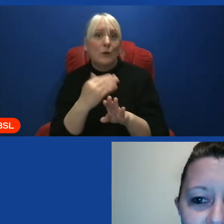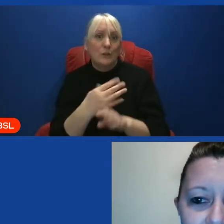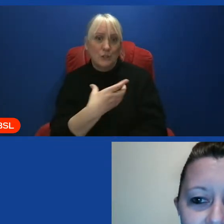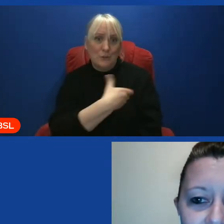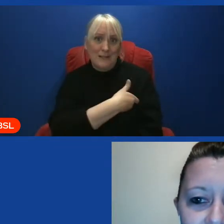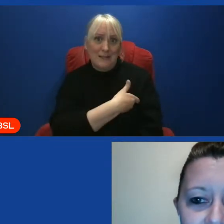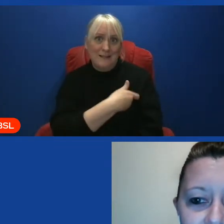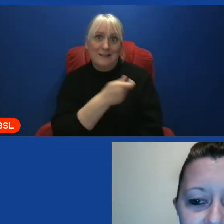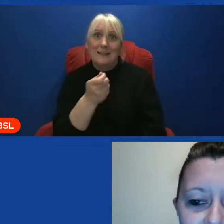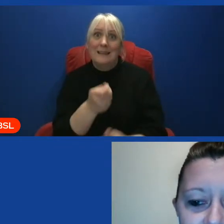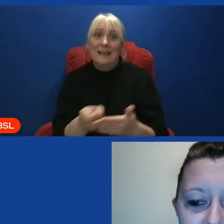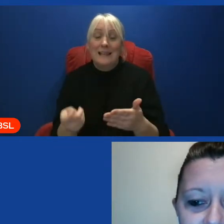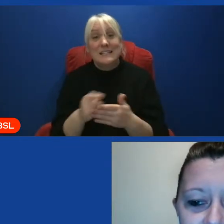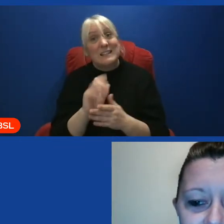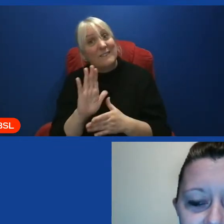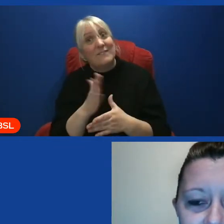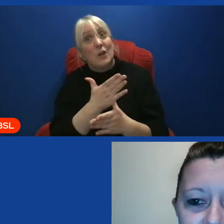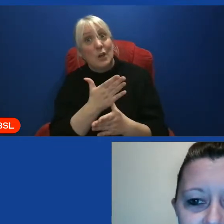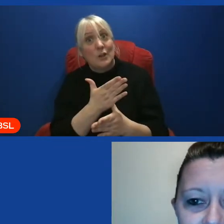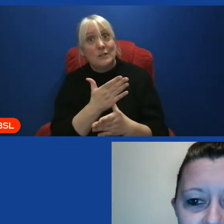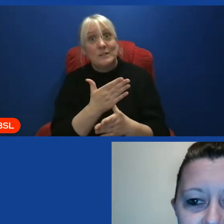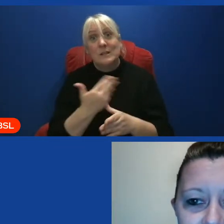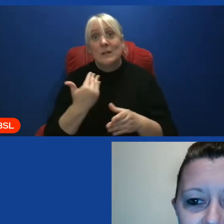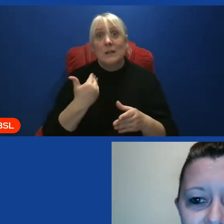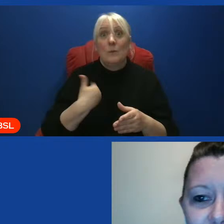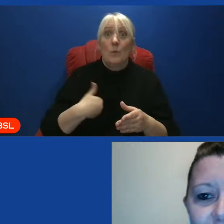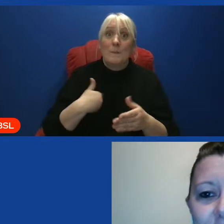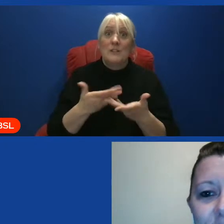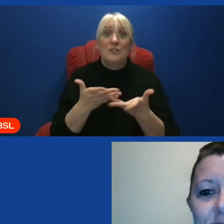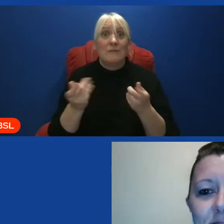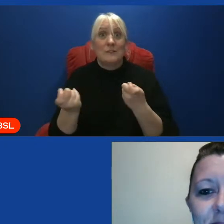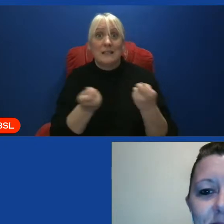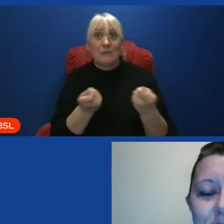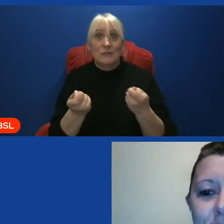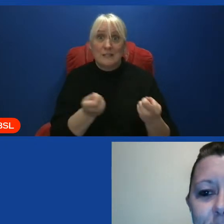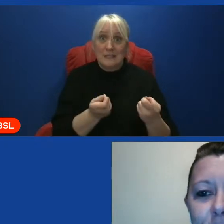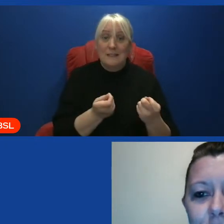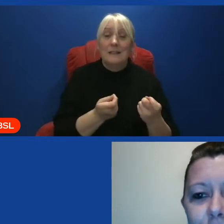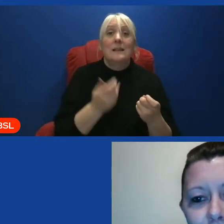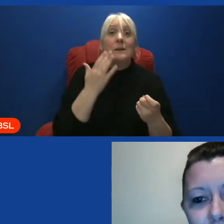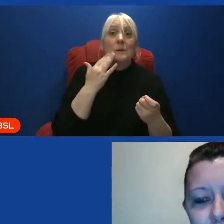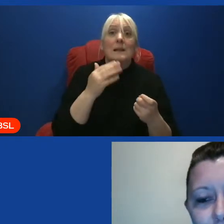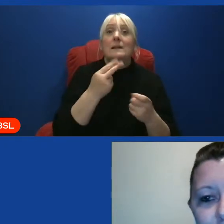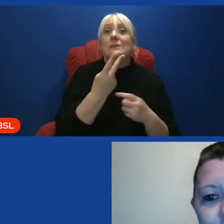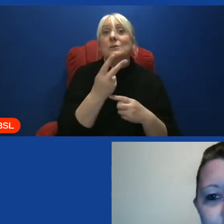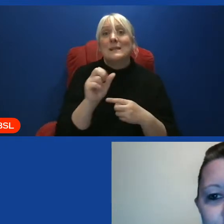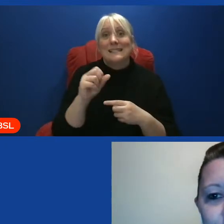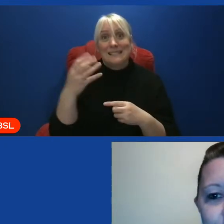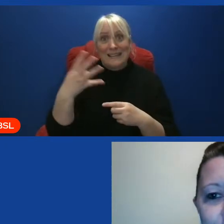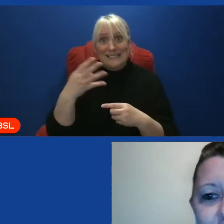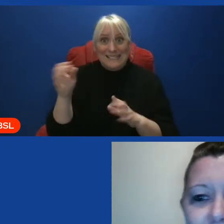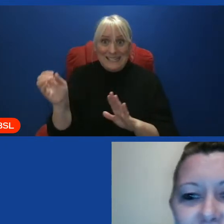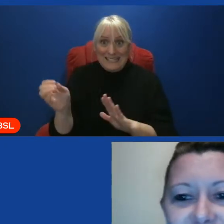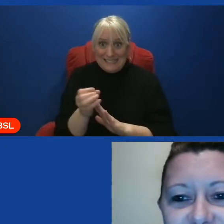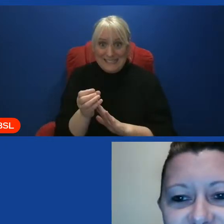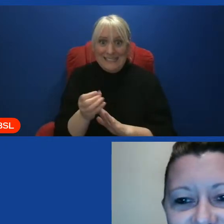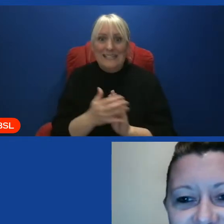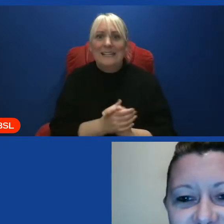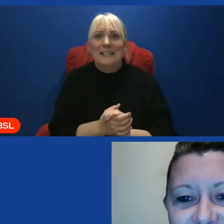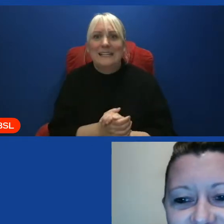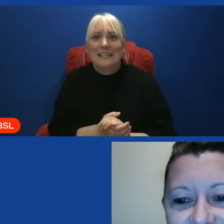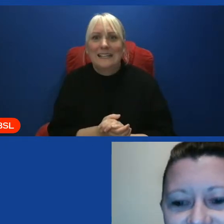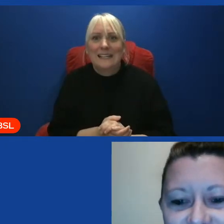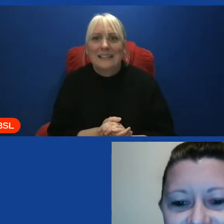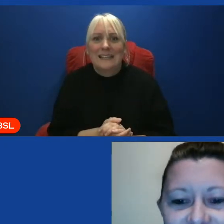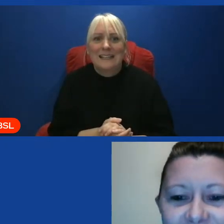General Secretary, the first woman General Secretary of that union in 2019, and I'm seeing it screen going around in